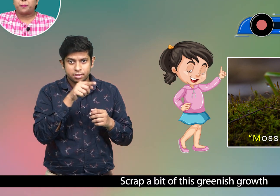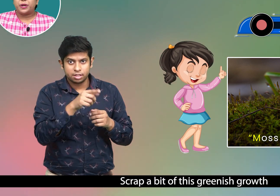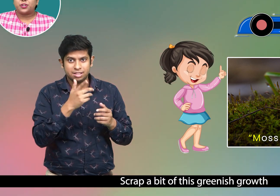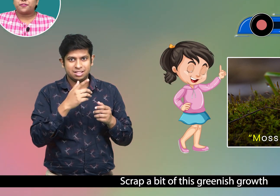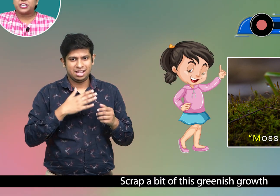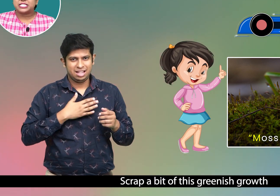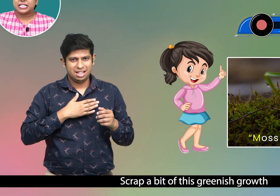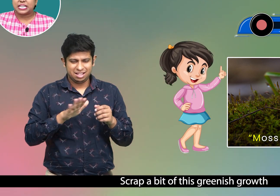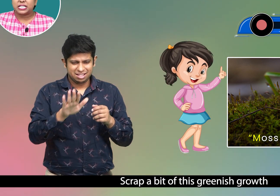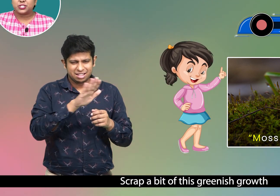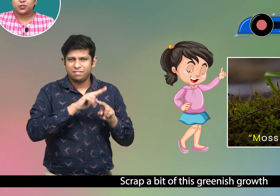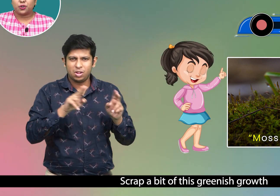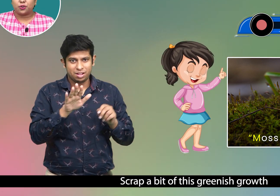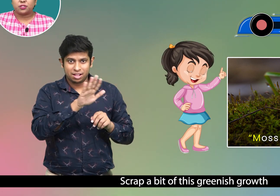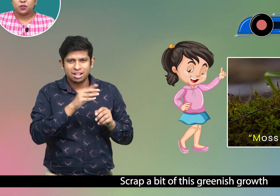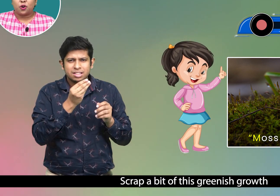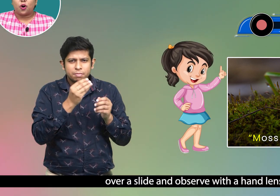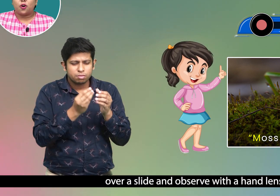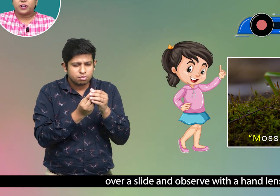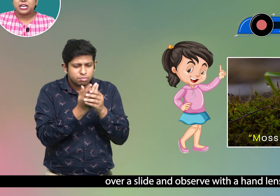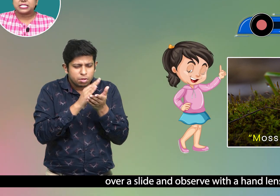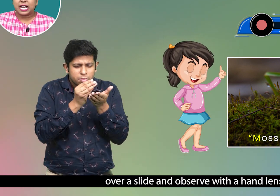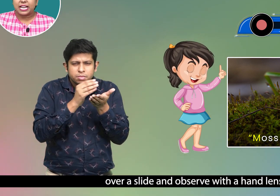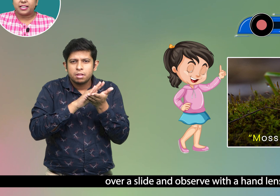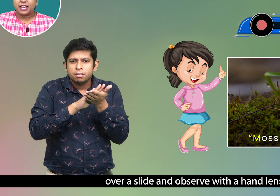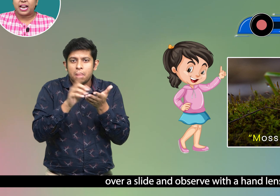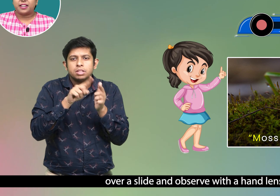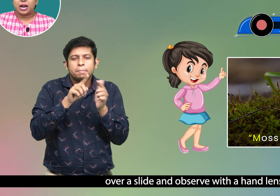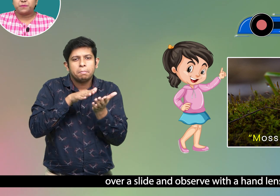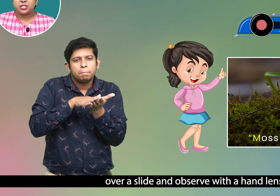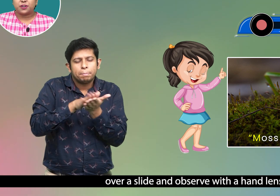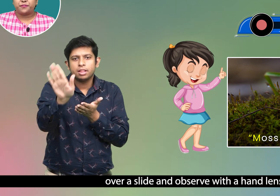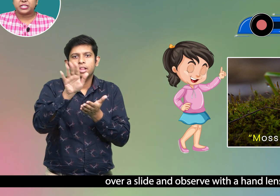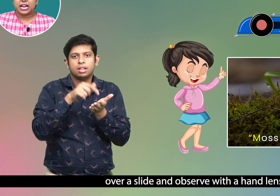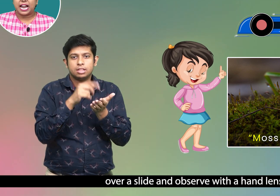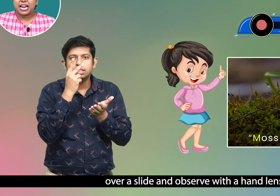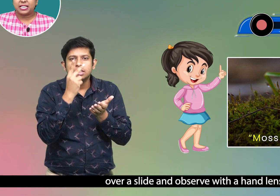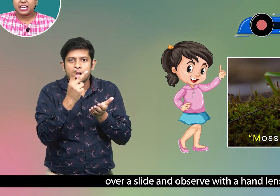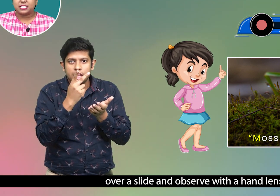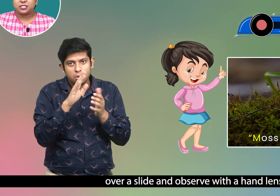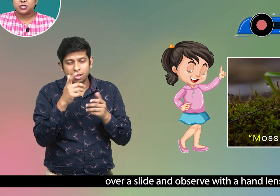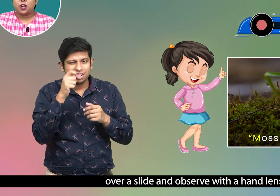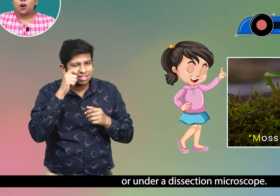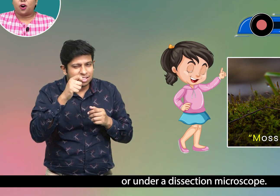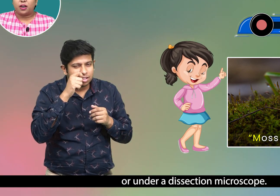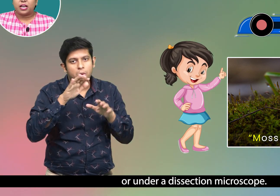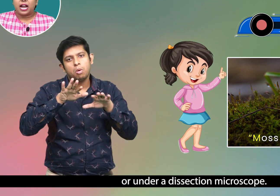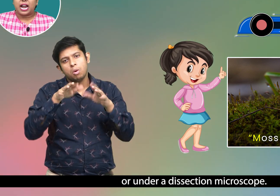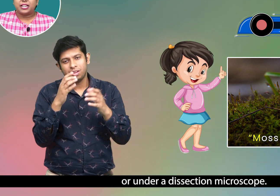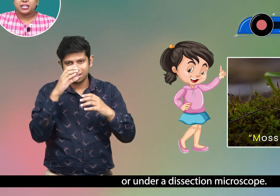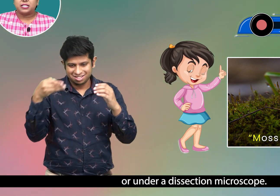Scrap a bit of this greenish growth over a slide and observe with a hand lens